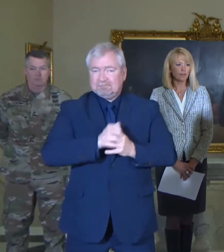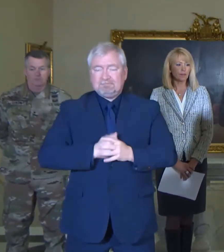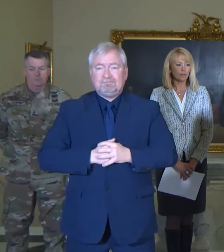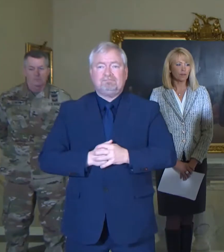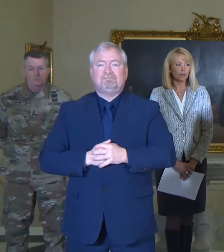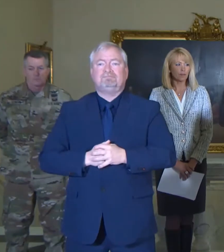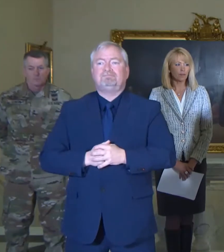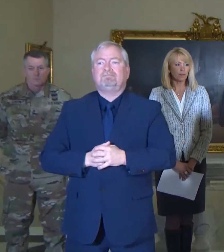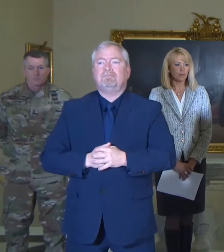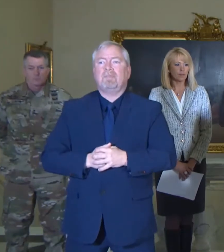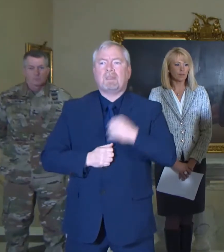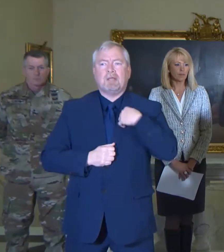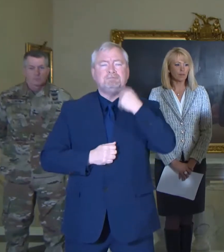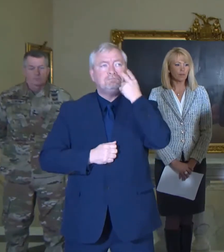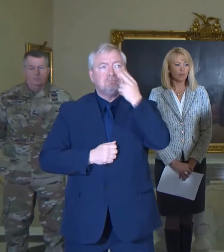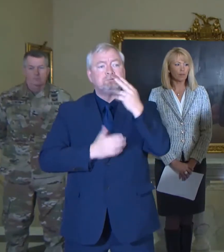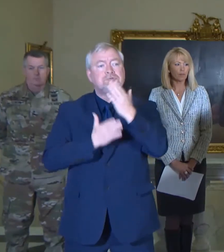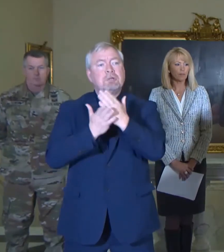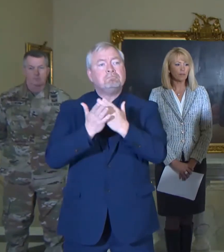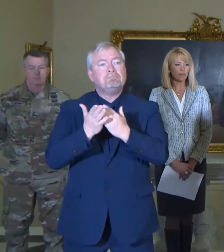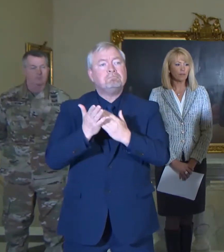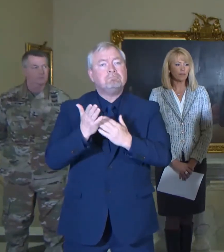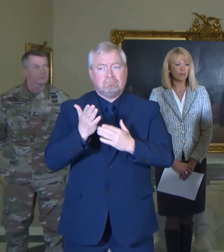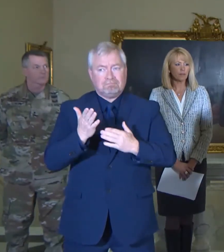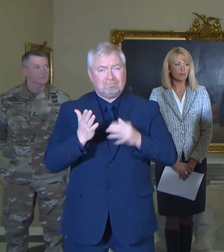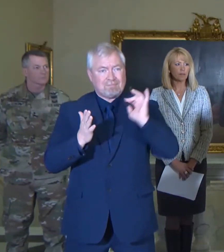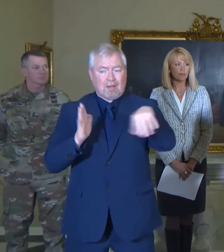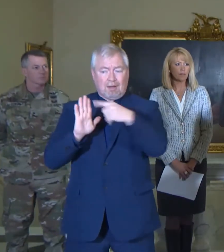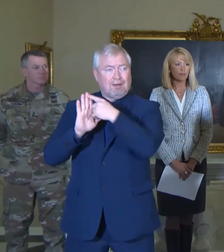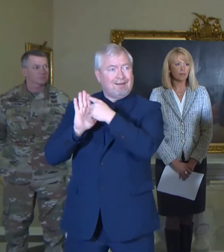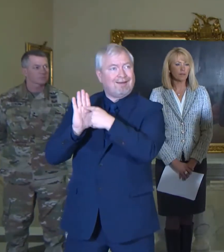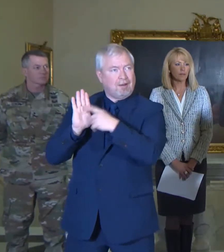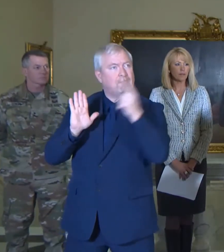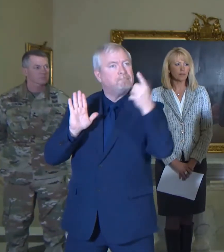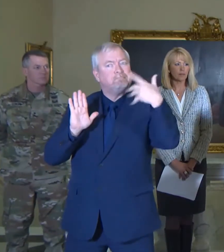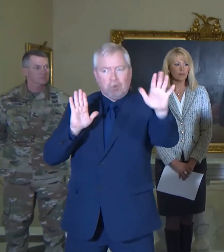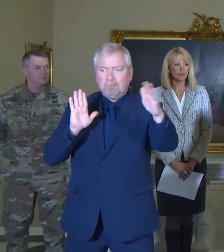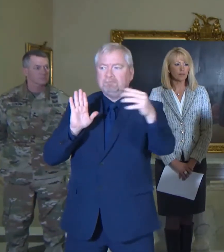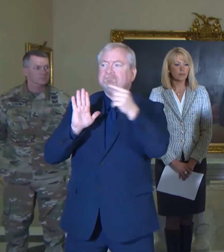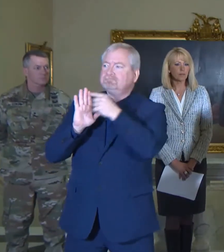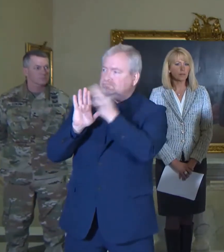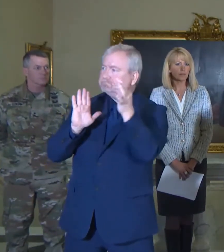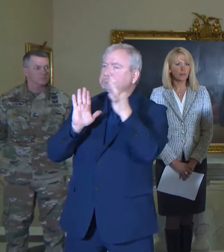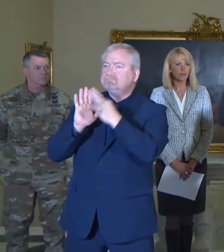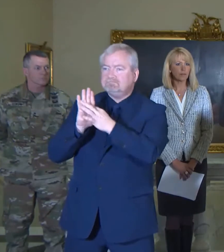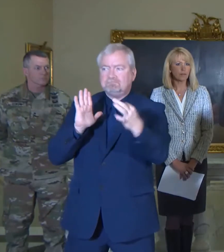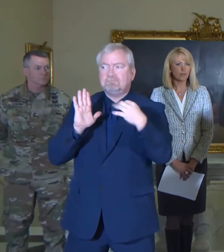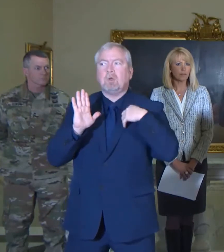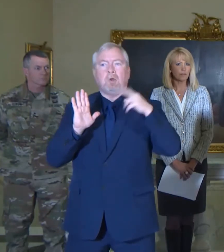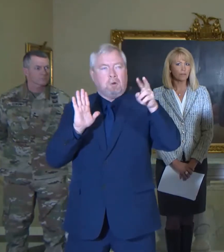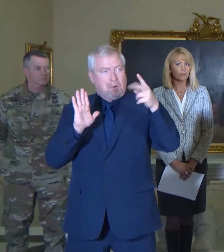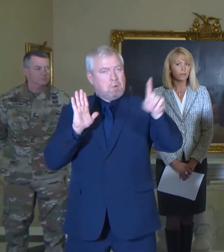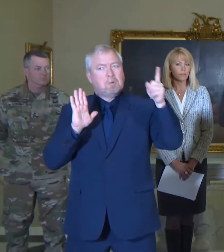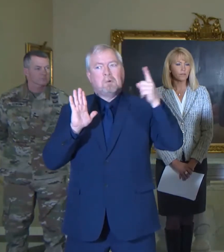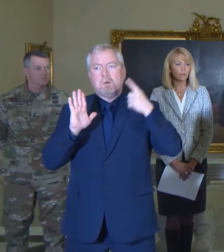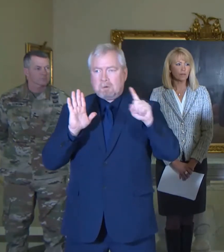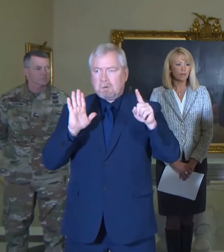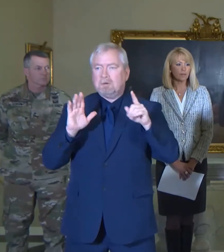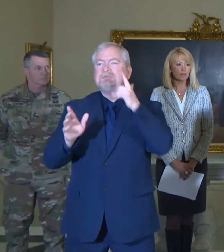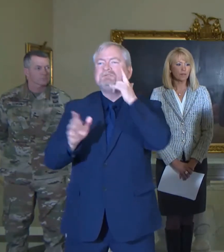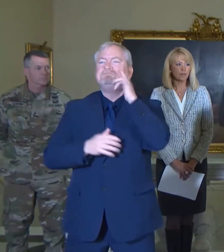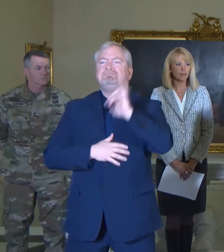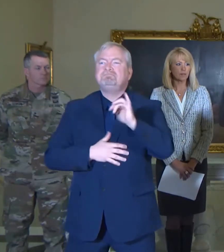seen some progress on some of these requests, including the invoking of Title